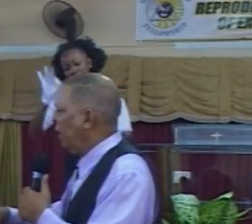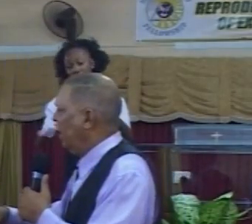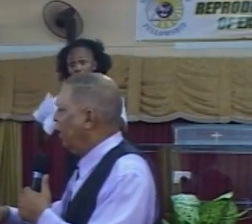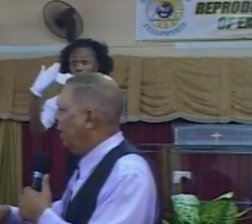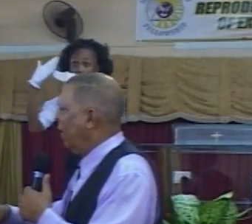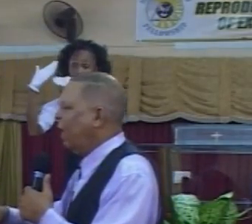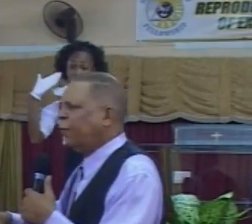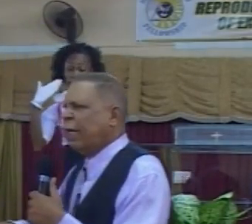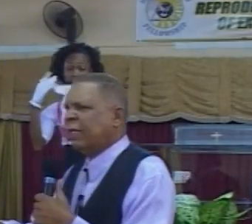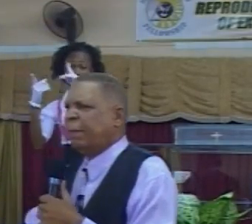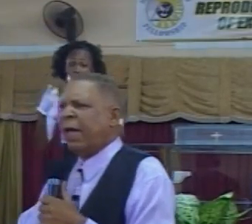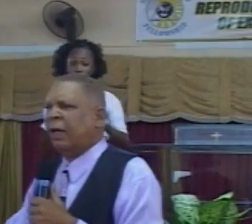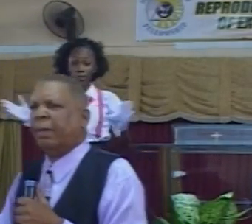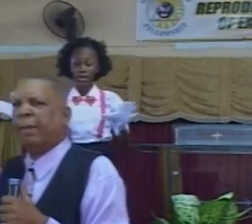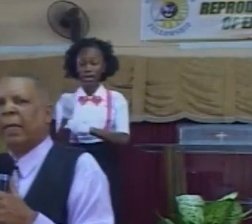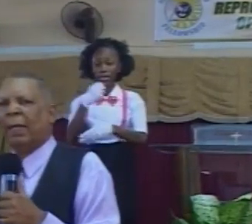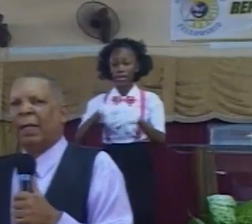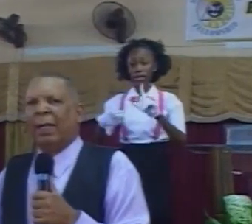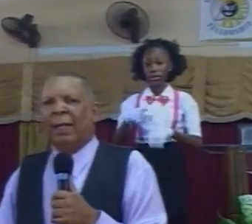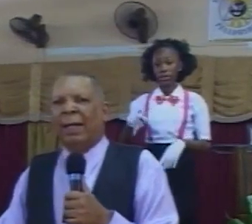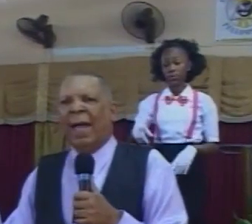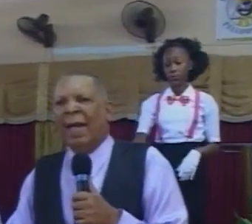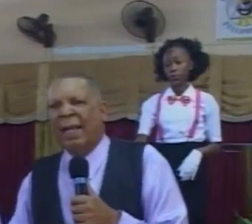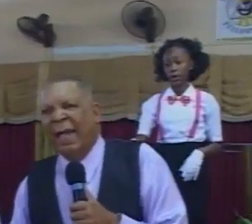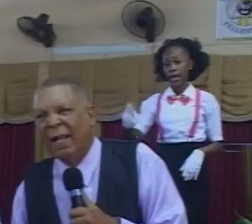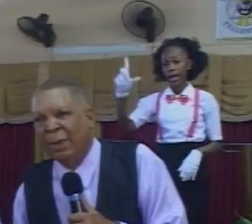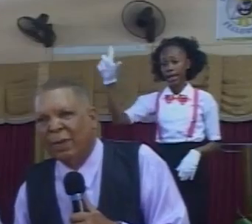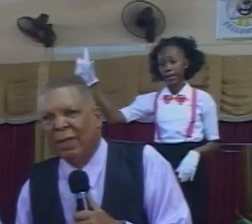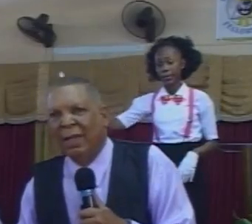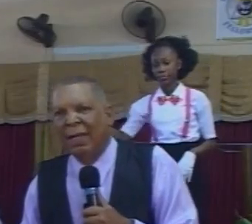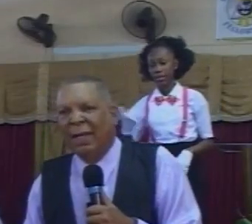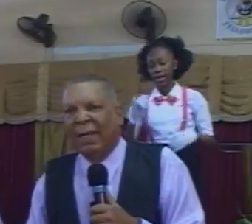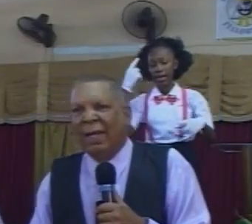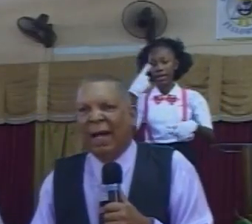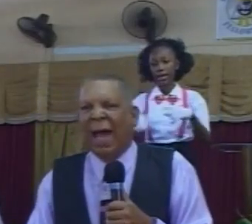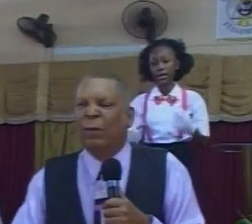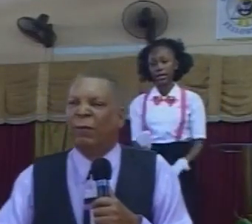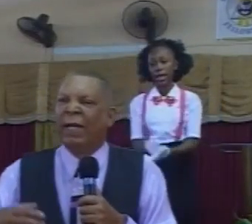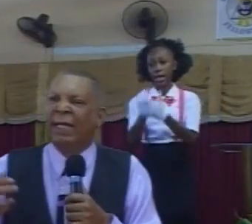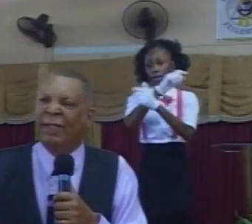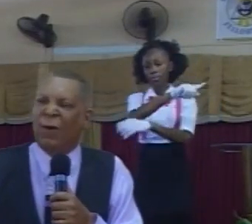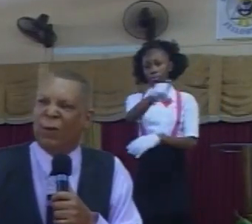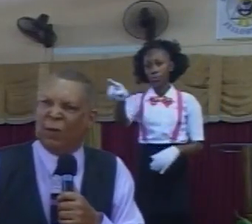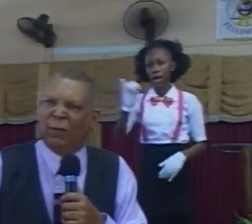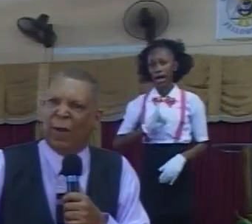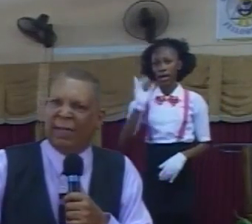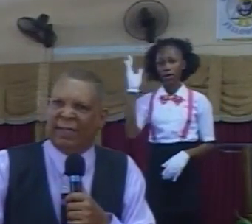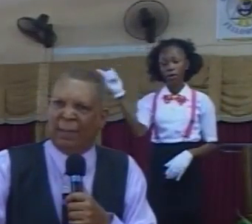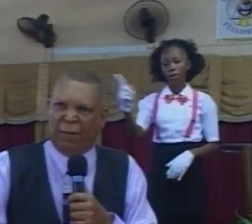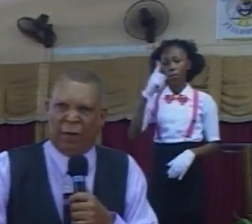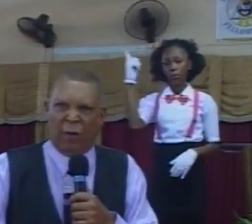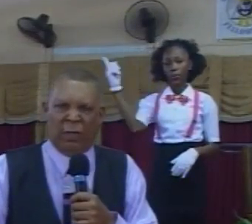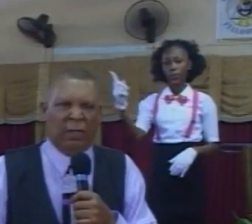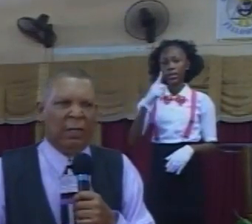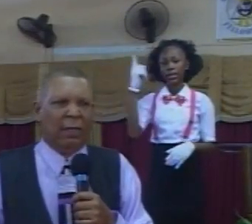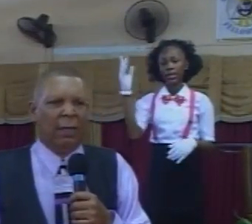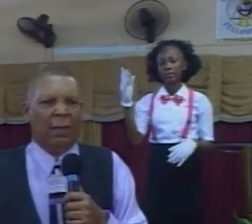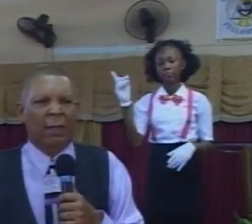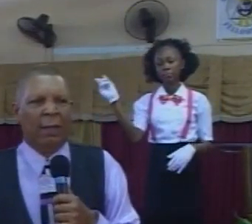hell after you expire, I can't help you. I want to release now those who are still above the